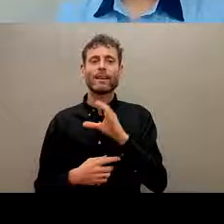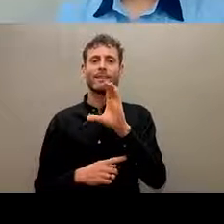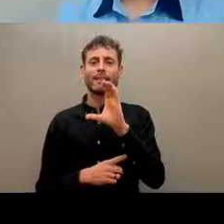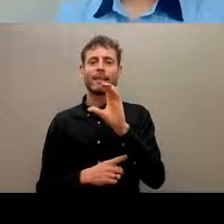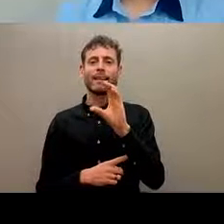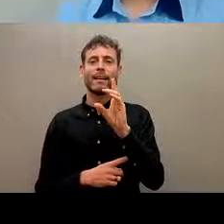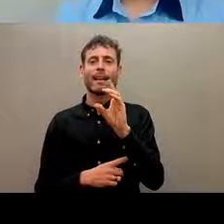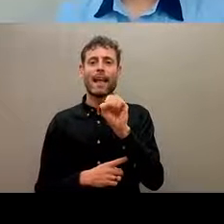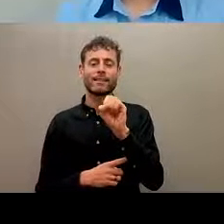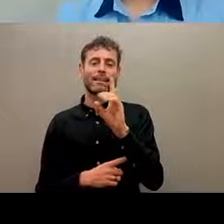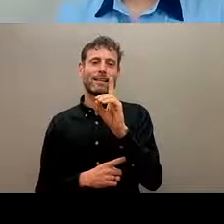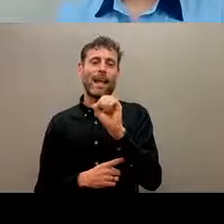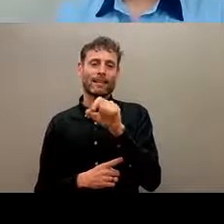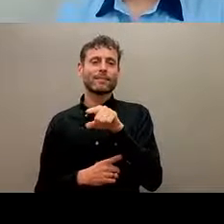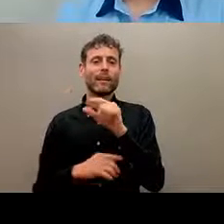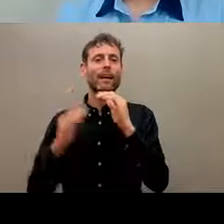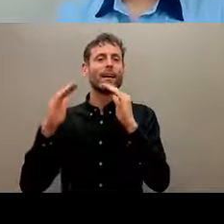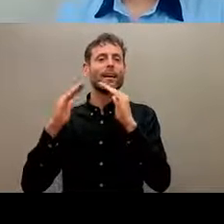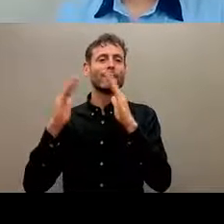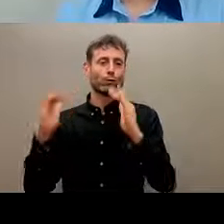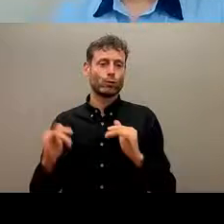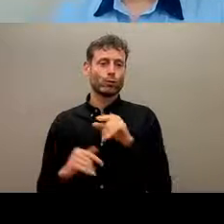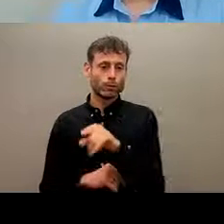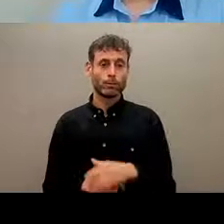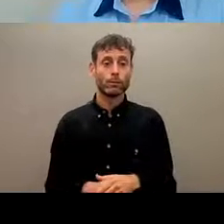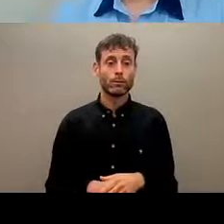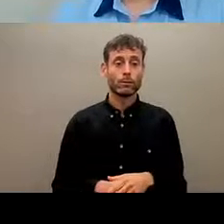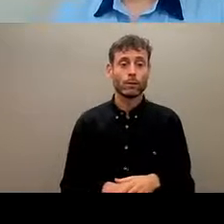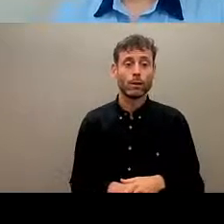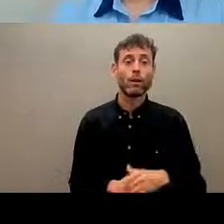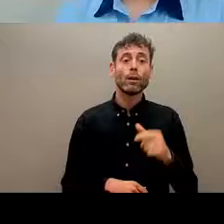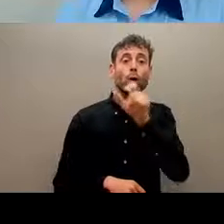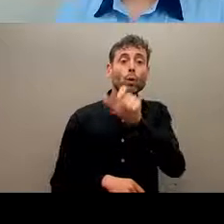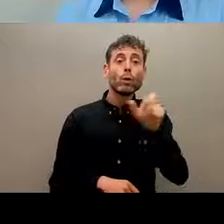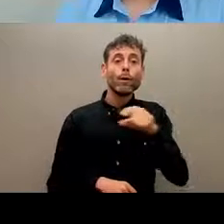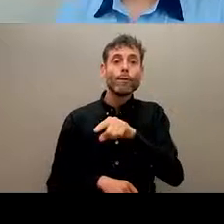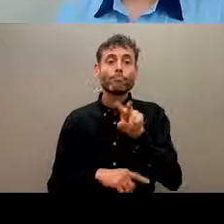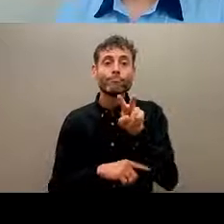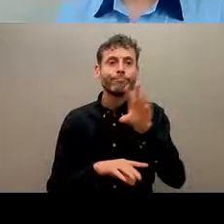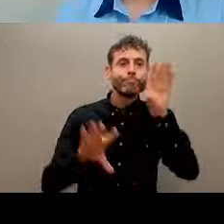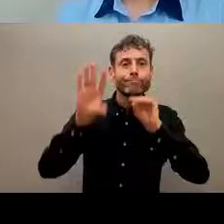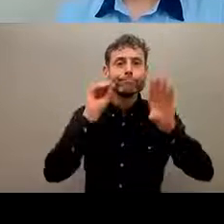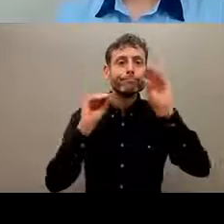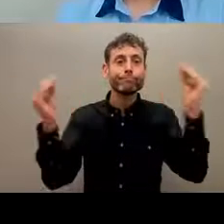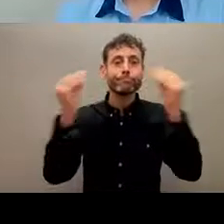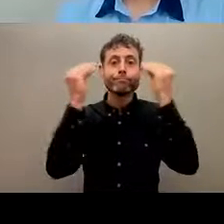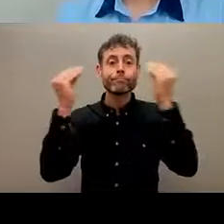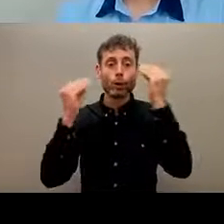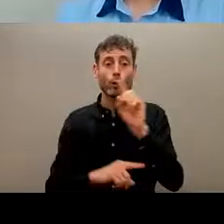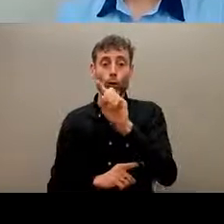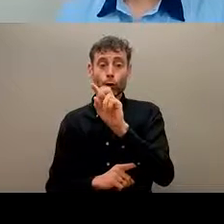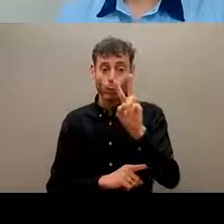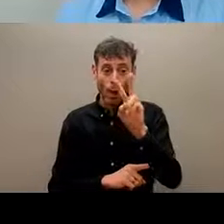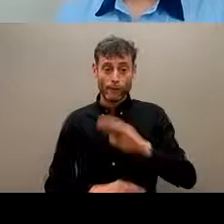Our students are from 12 to 22 years old, and they need to have strong passion